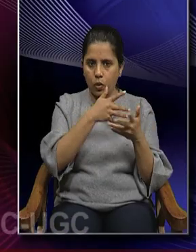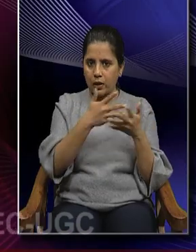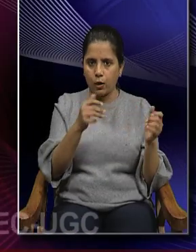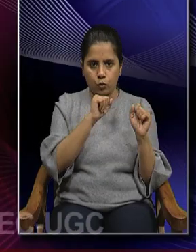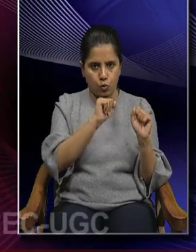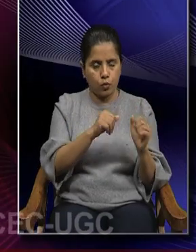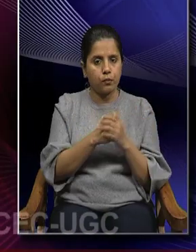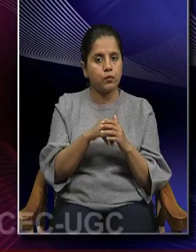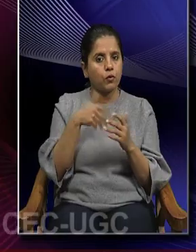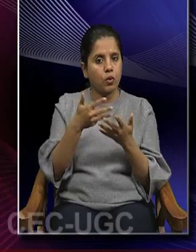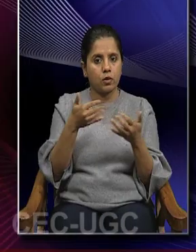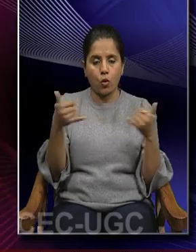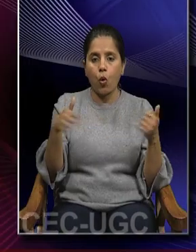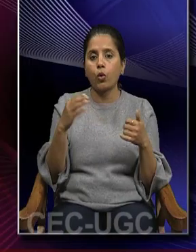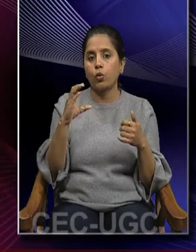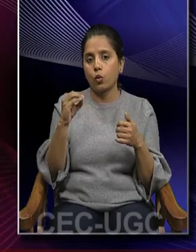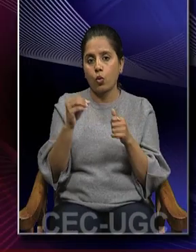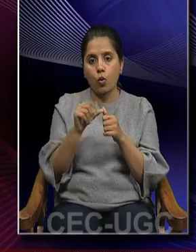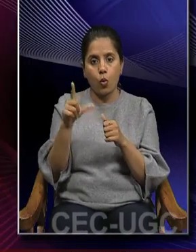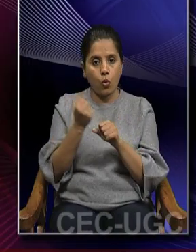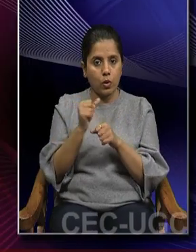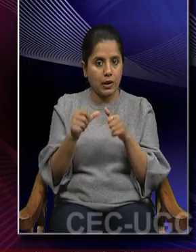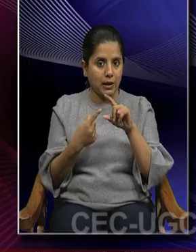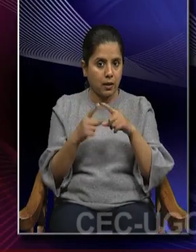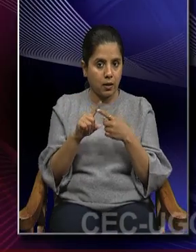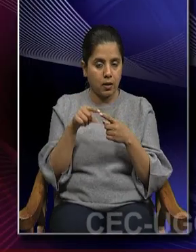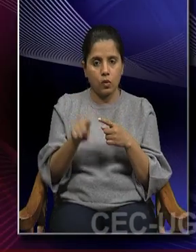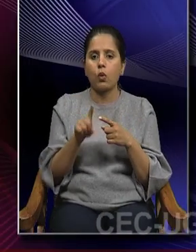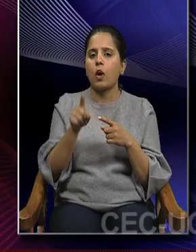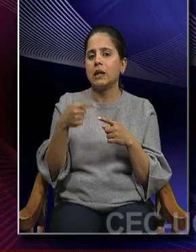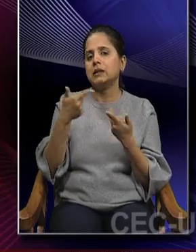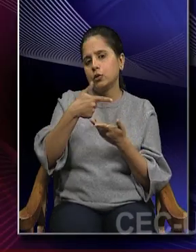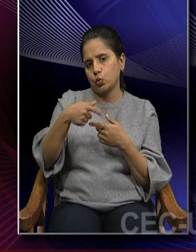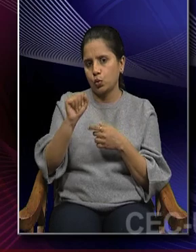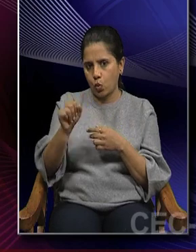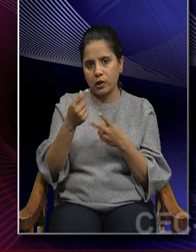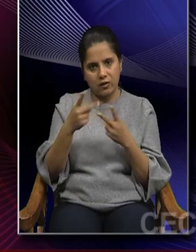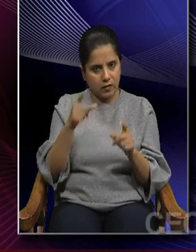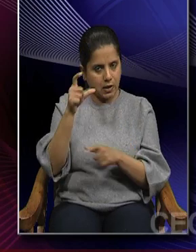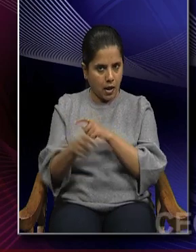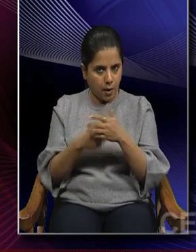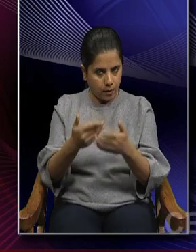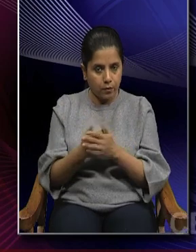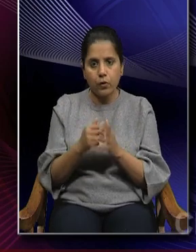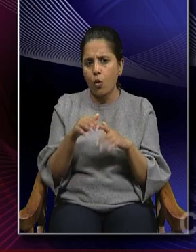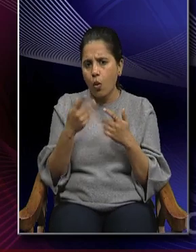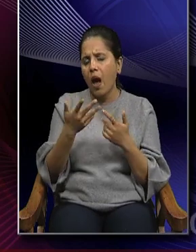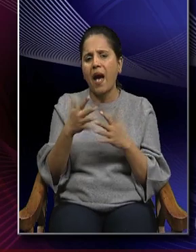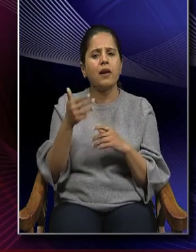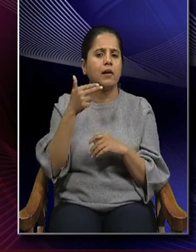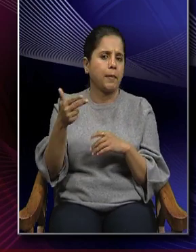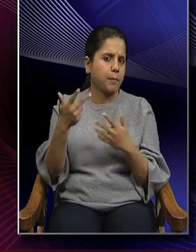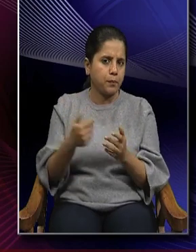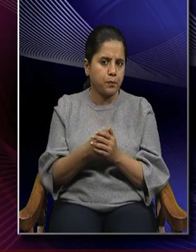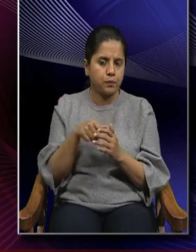line, or Colgate for that matter is one variant of a brand, or you can take any name, you can